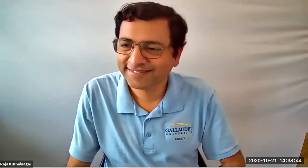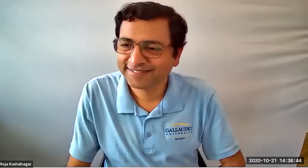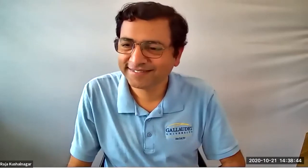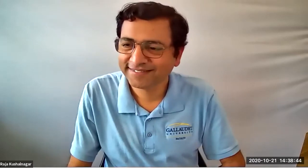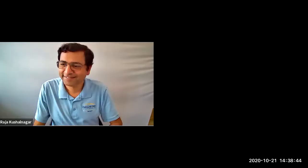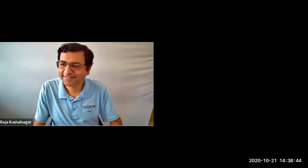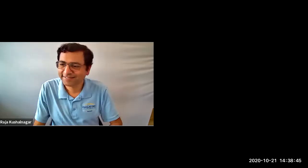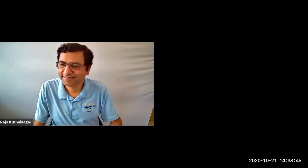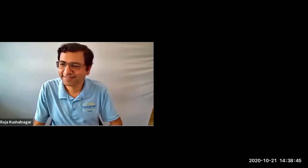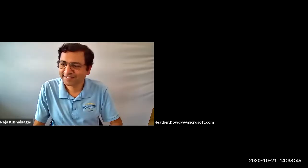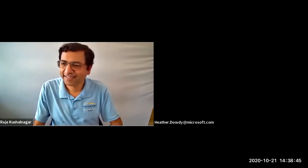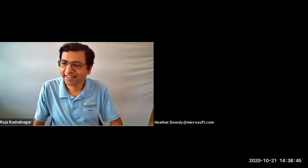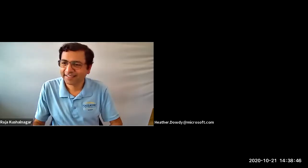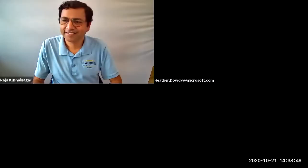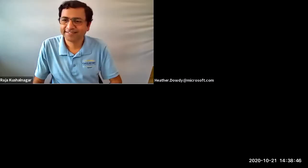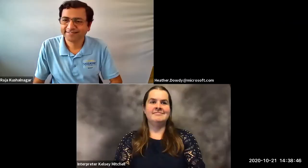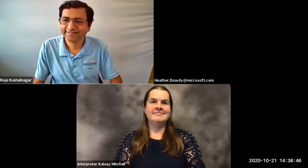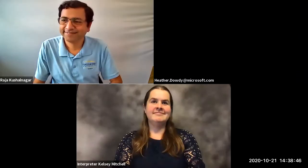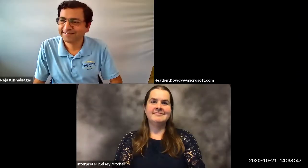Welcome, Heather.